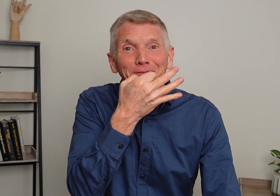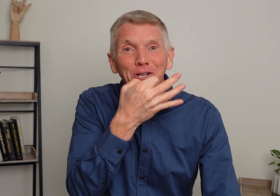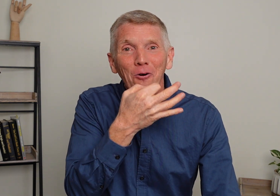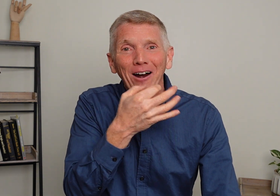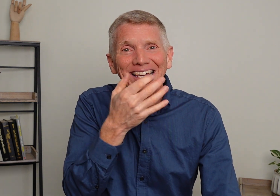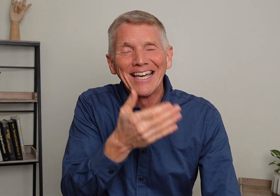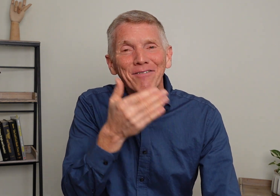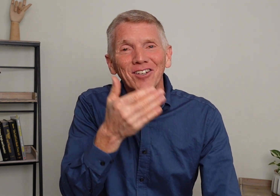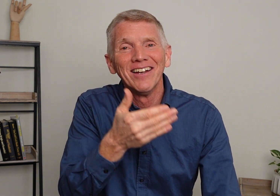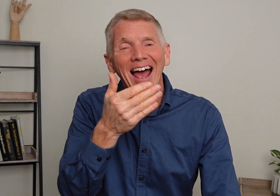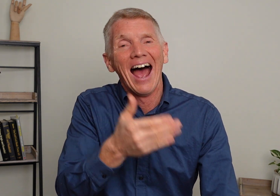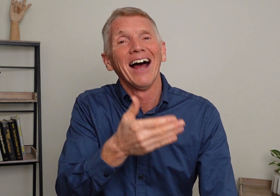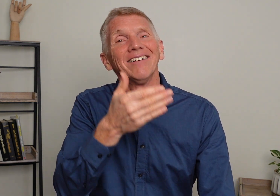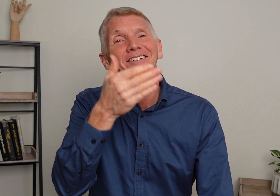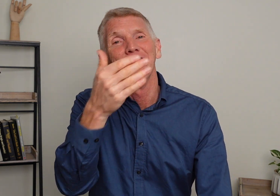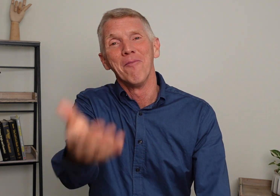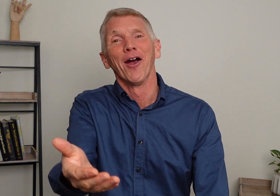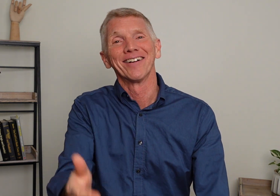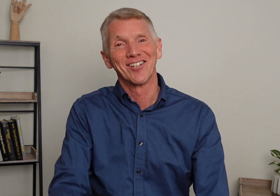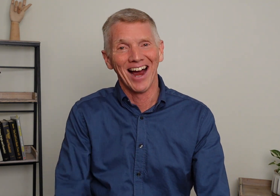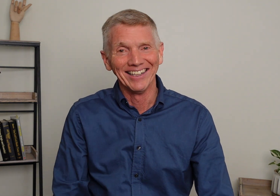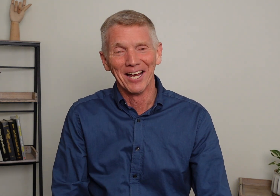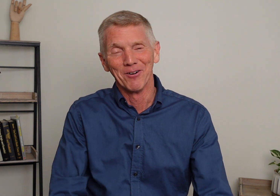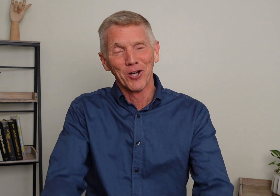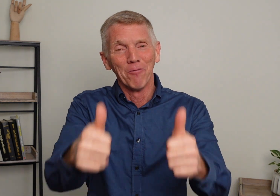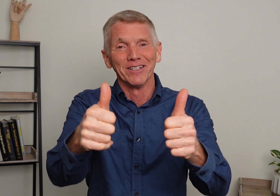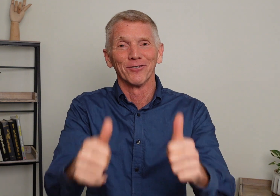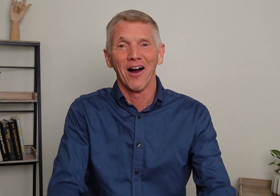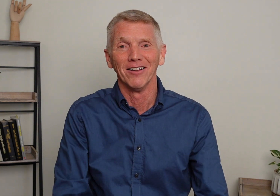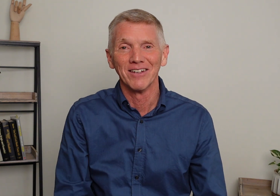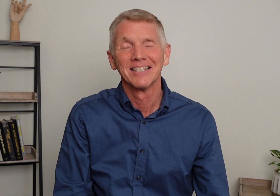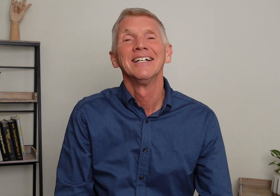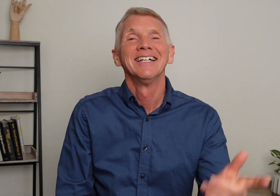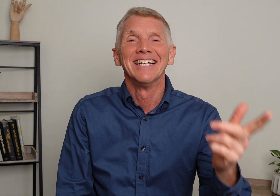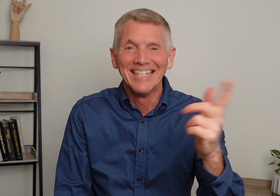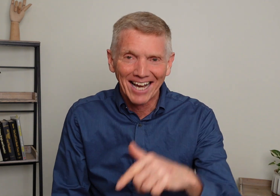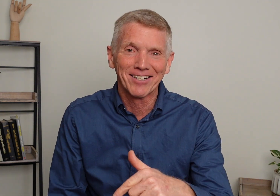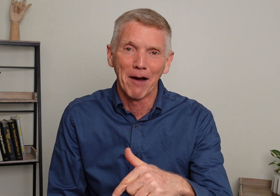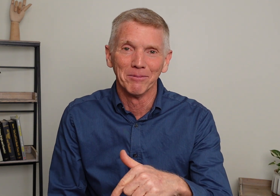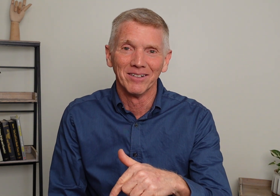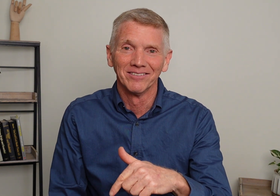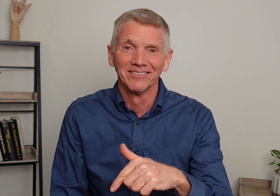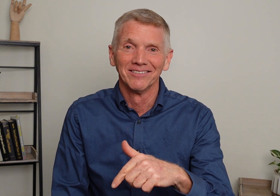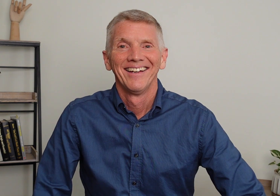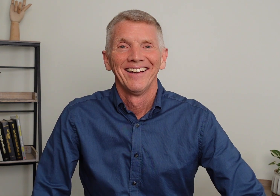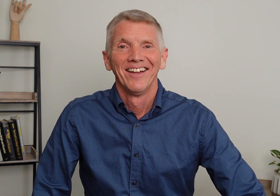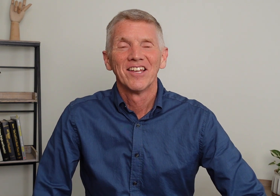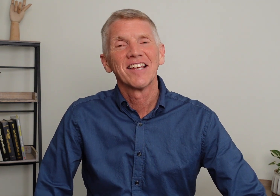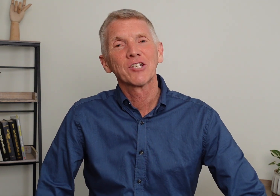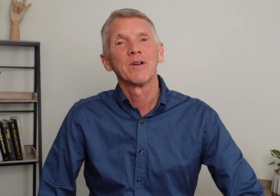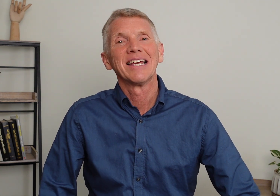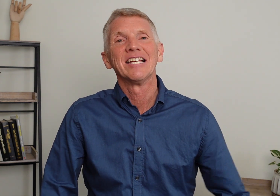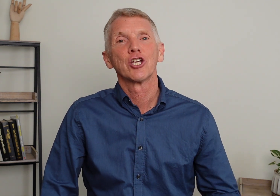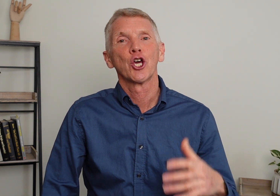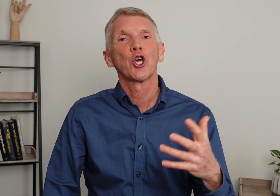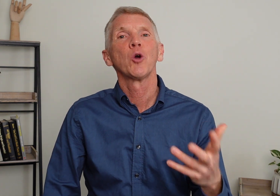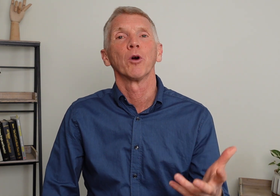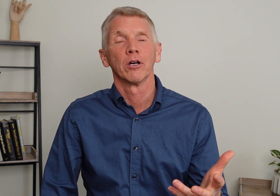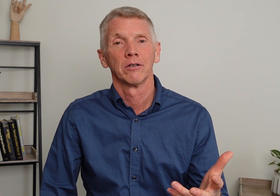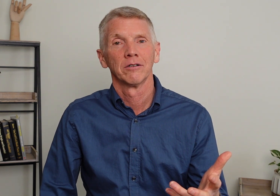you are gifted at American Sign Language, hopefully for all of us. Next compliment. This next one is humor,